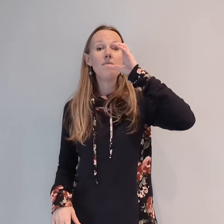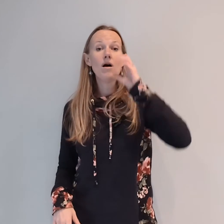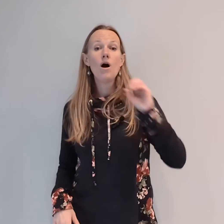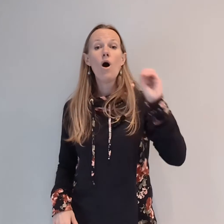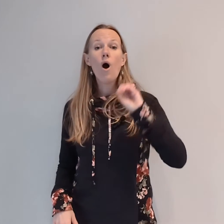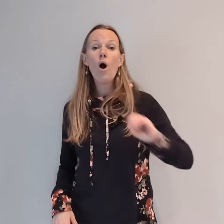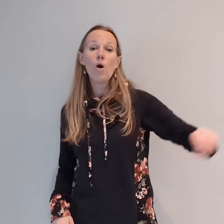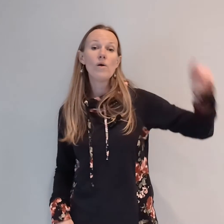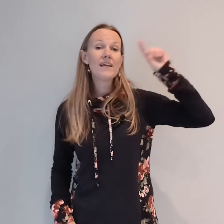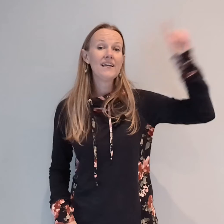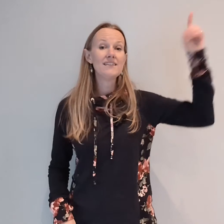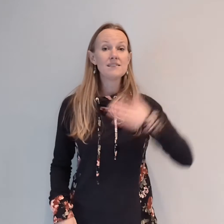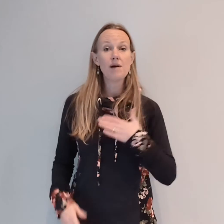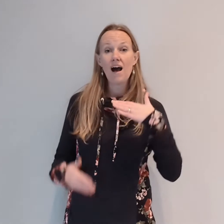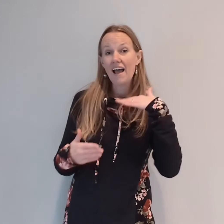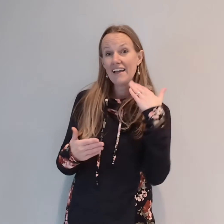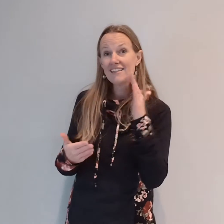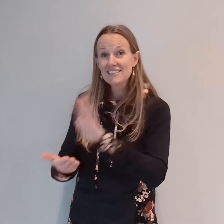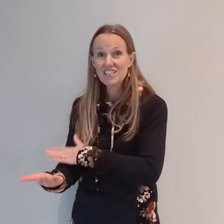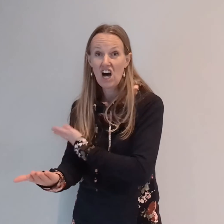from. Oh, he is my song.